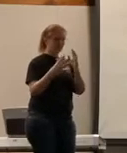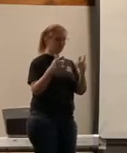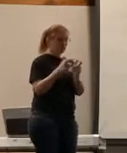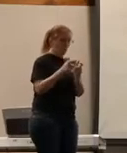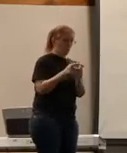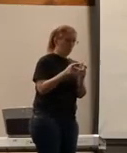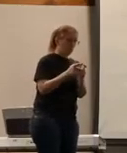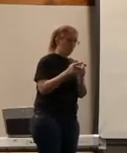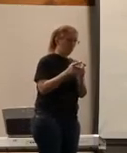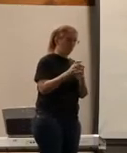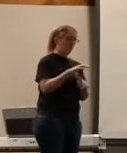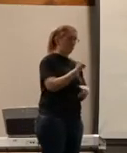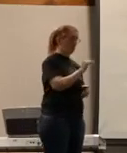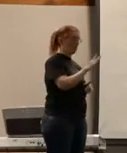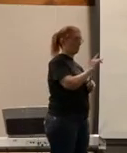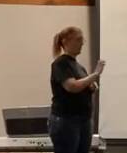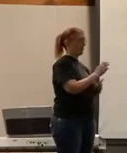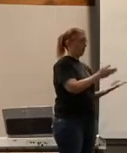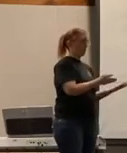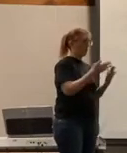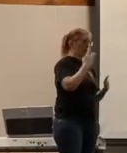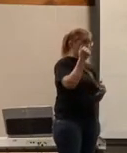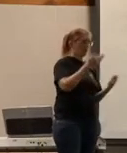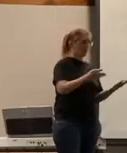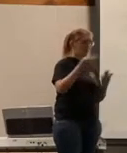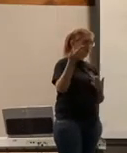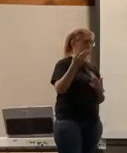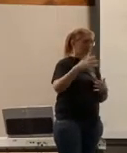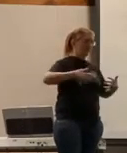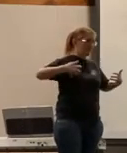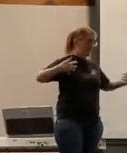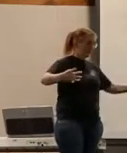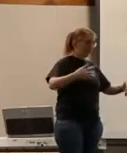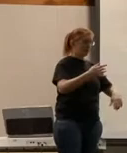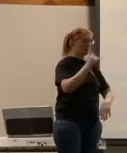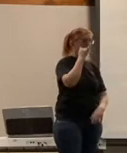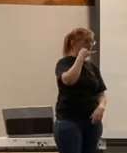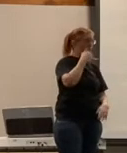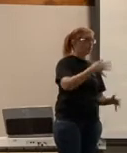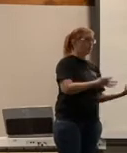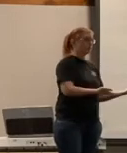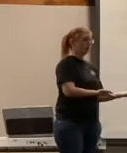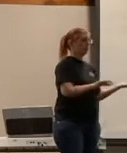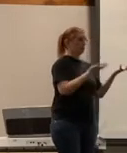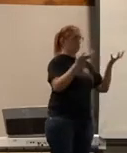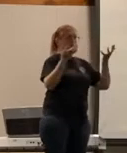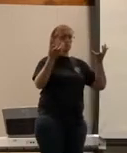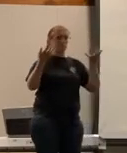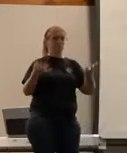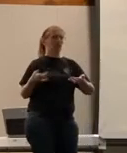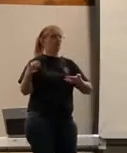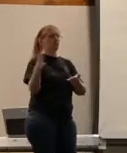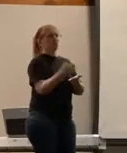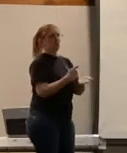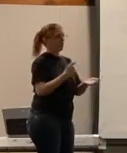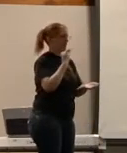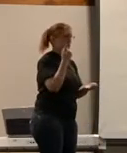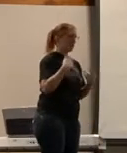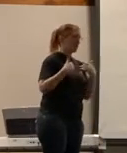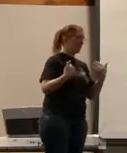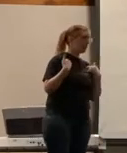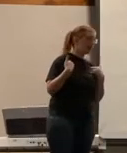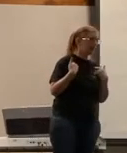Abel brought the best of the best, the fattest calf. here. You deserve the best that I